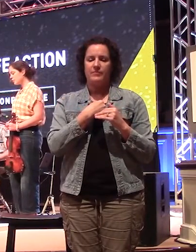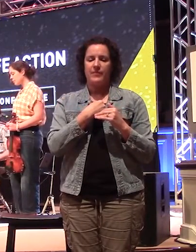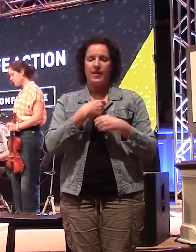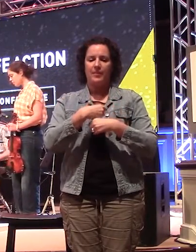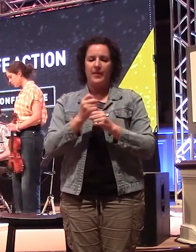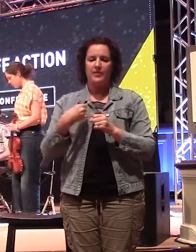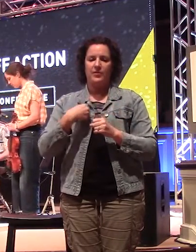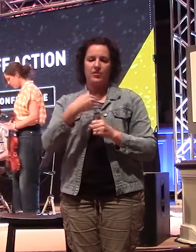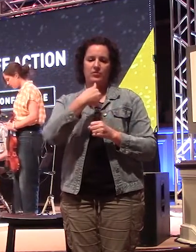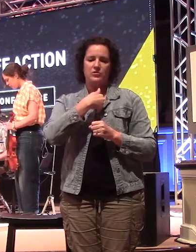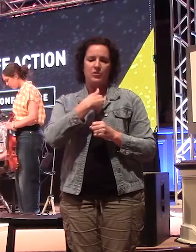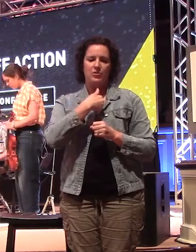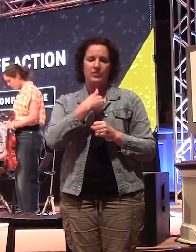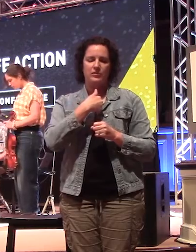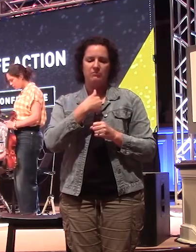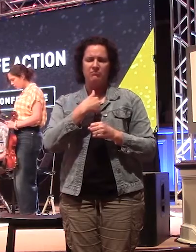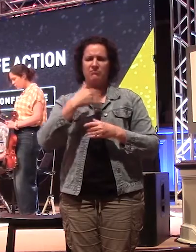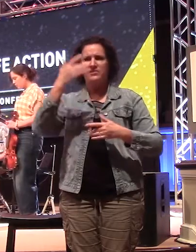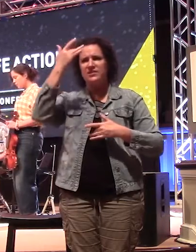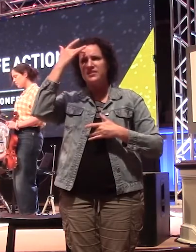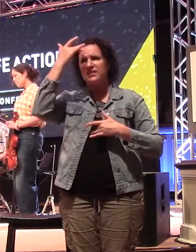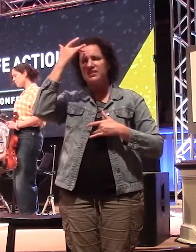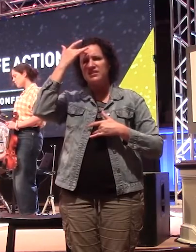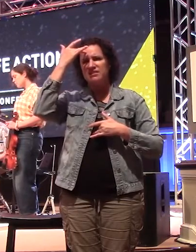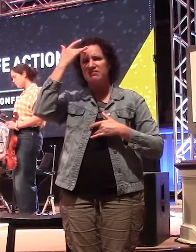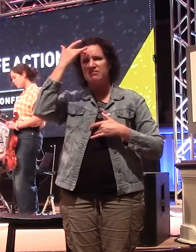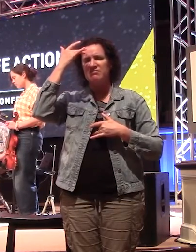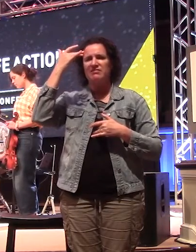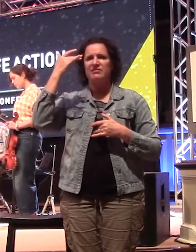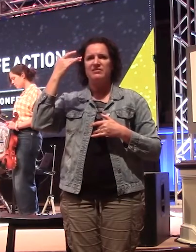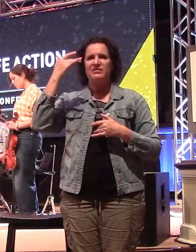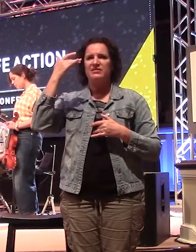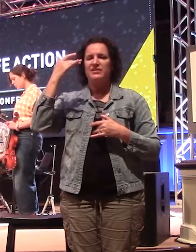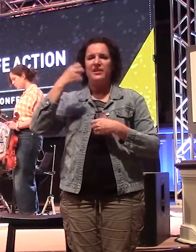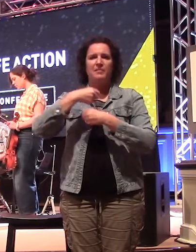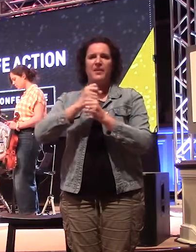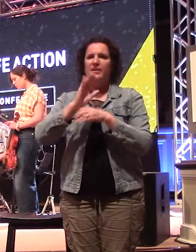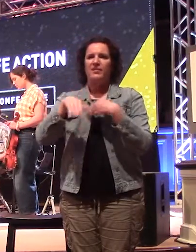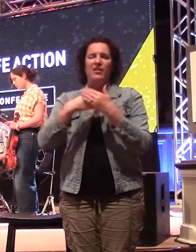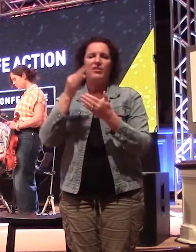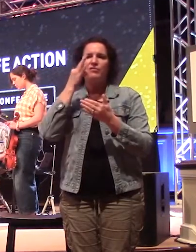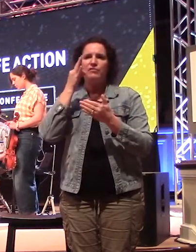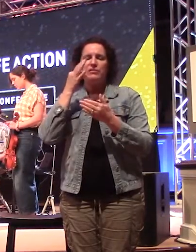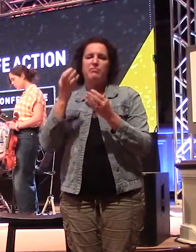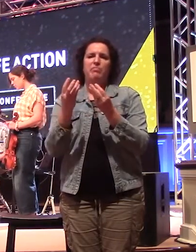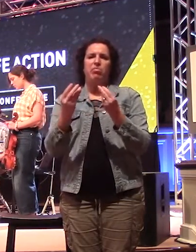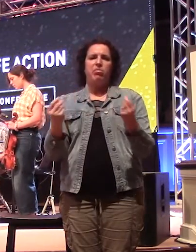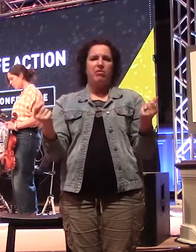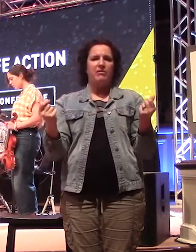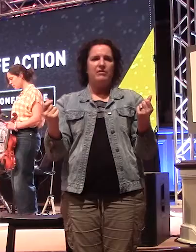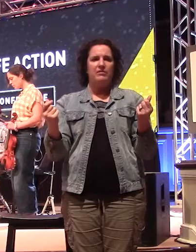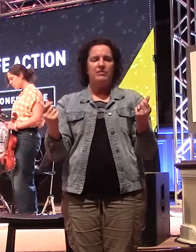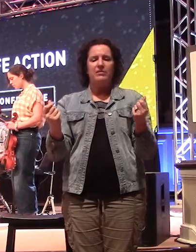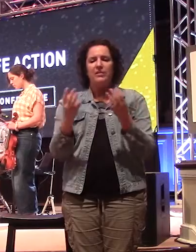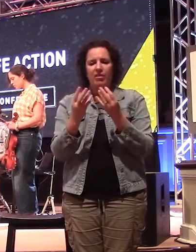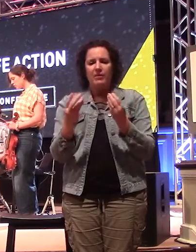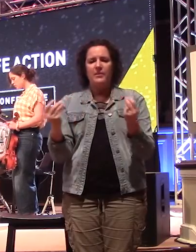It makes our souls sick. It robs us of all the fruits of the Spirit. It